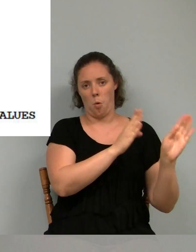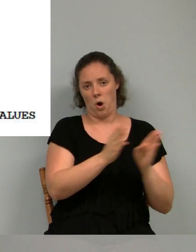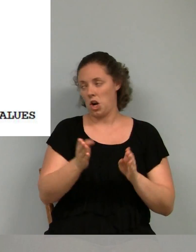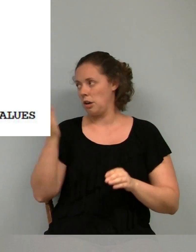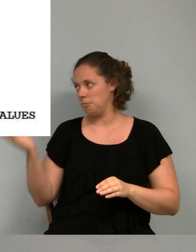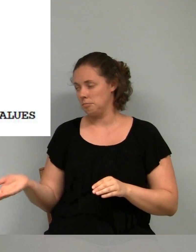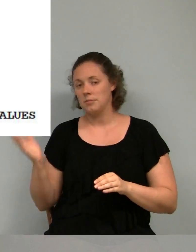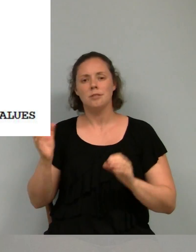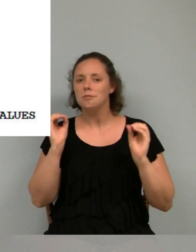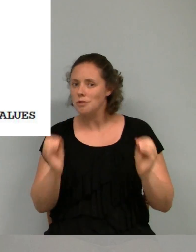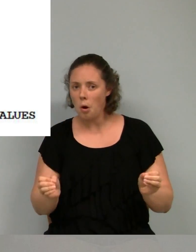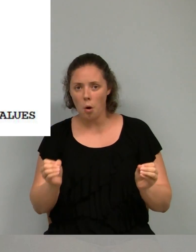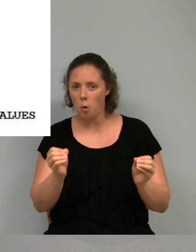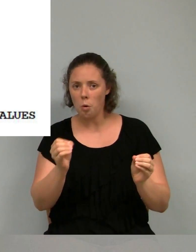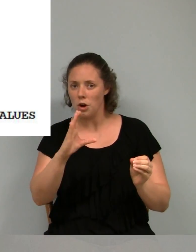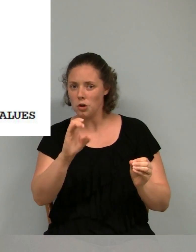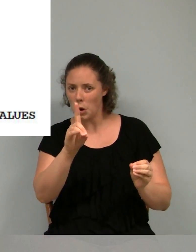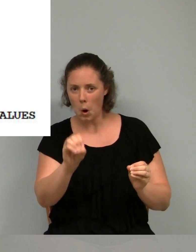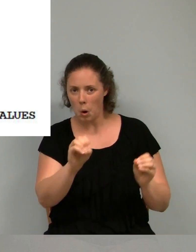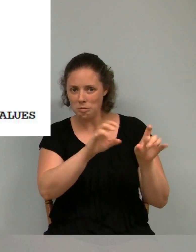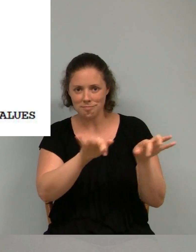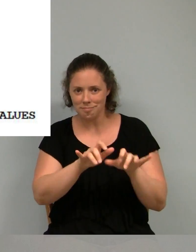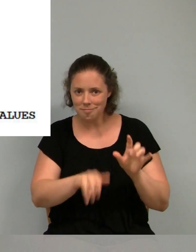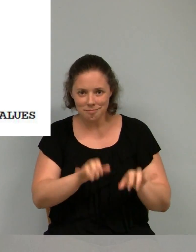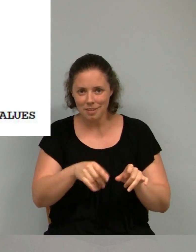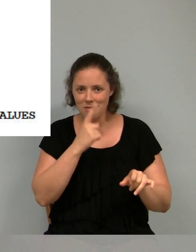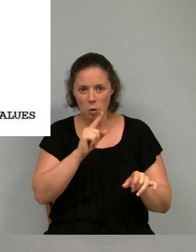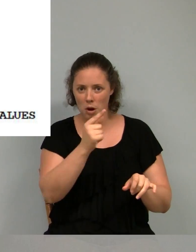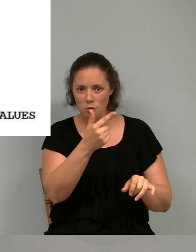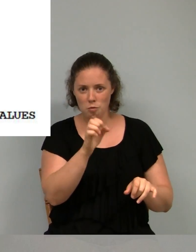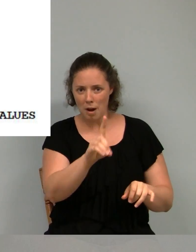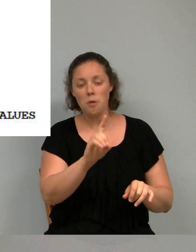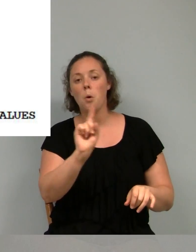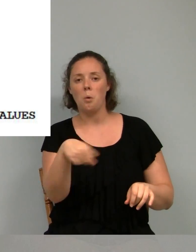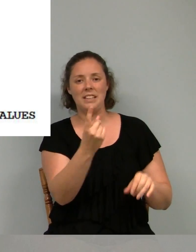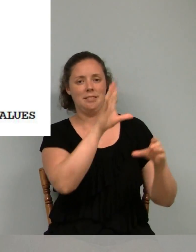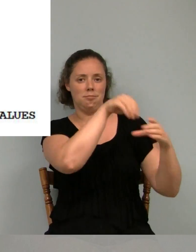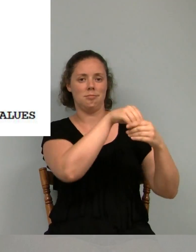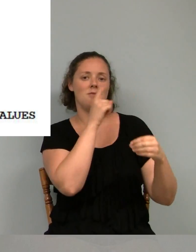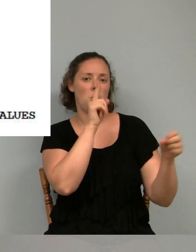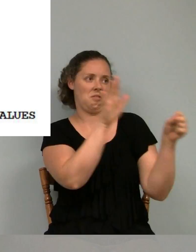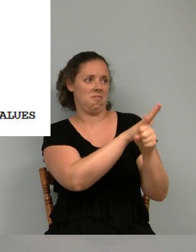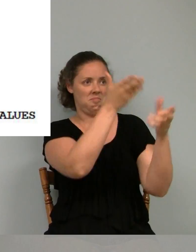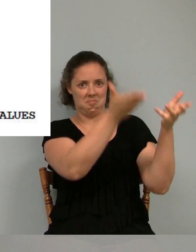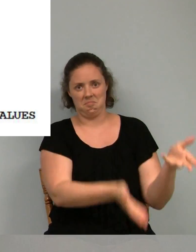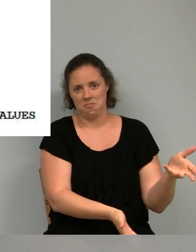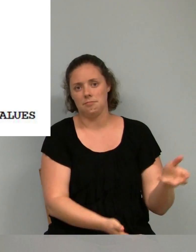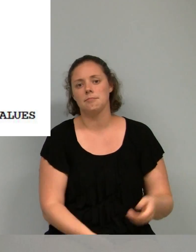no programming for the ground pin, it's only listed for completeness.